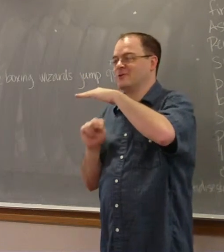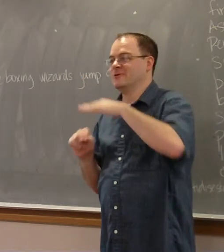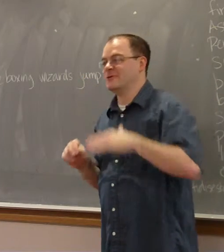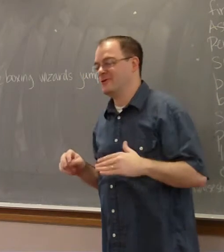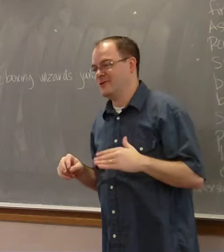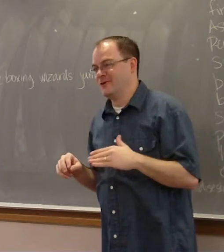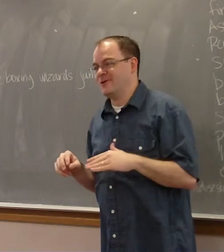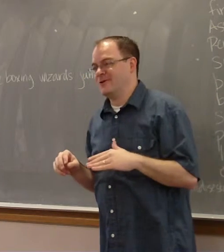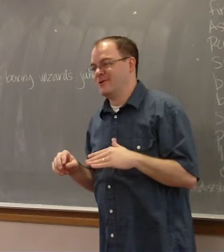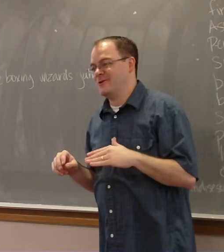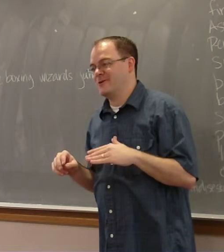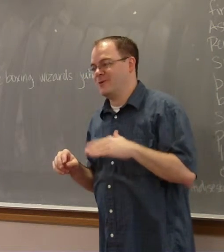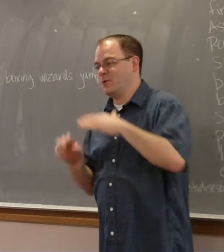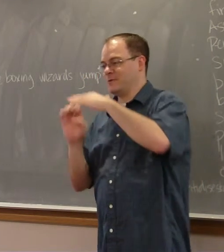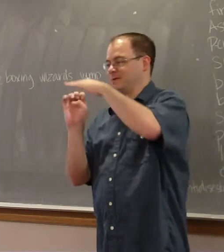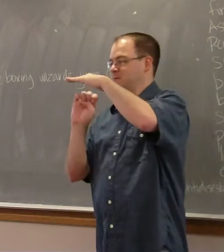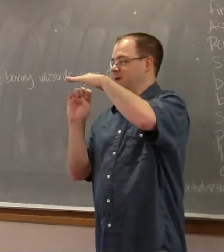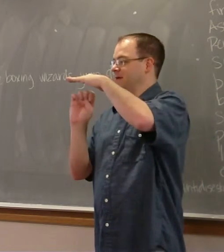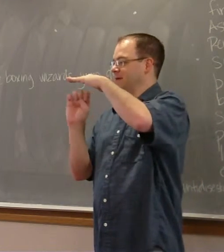So, what would this be?